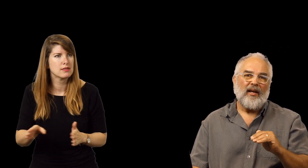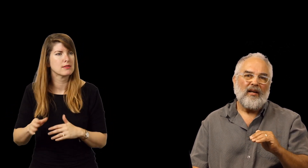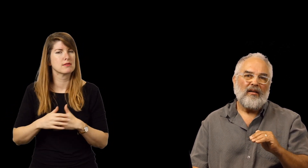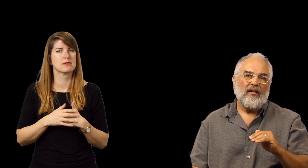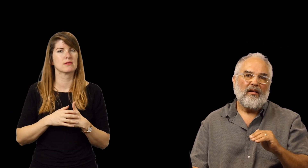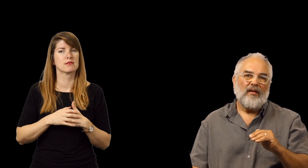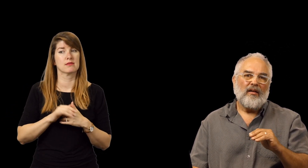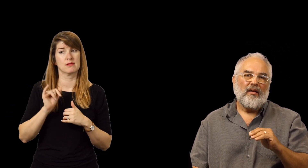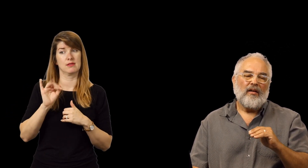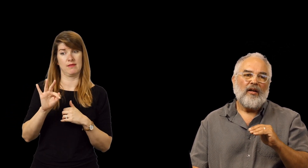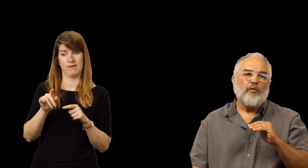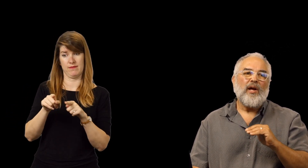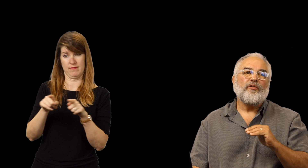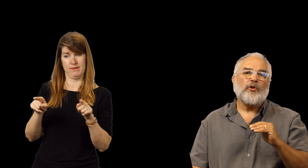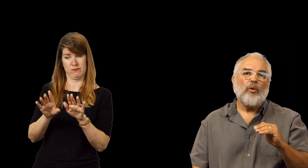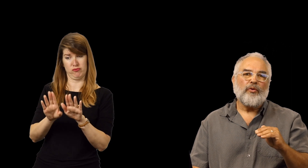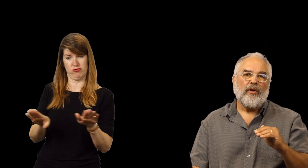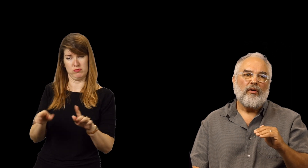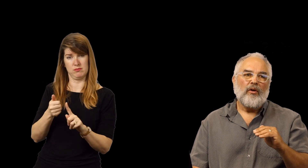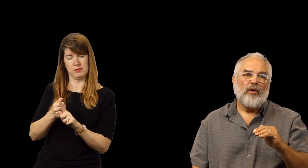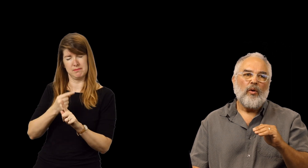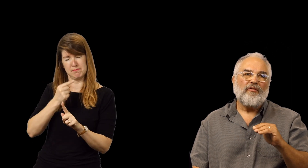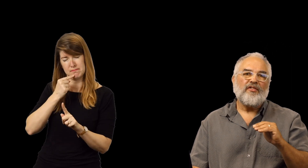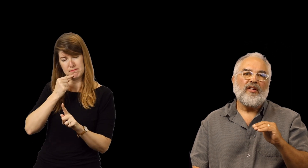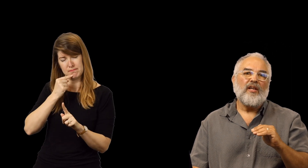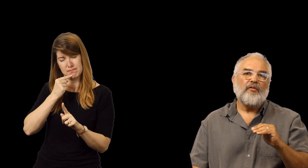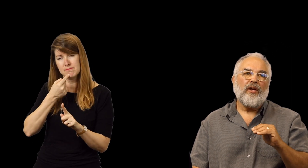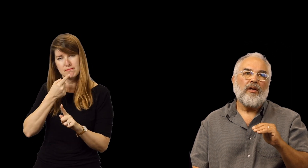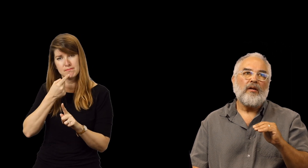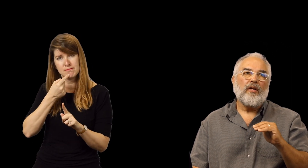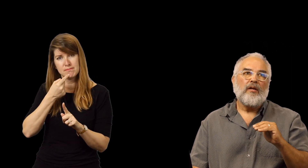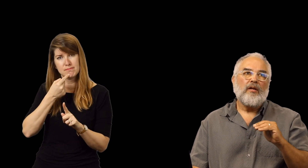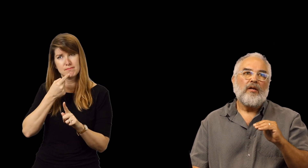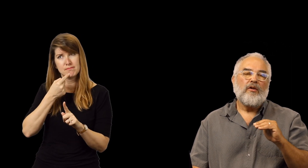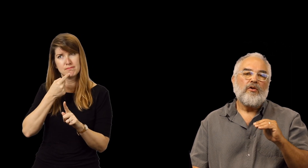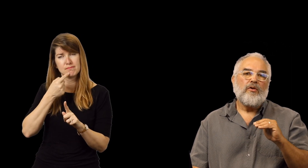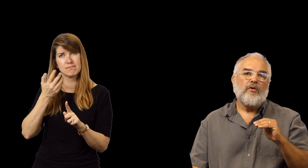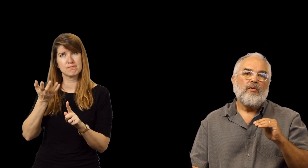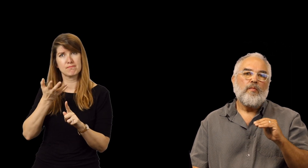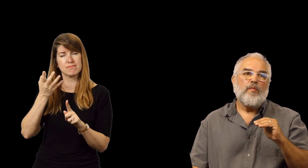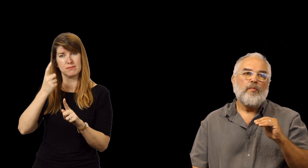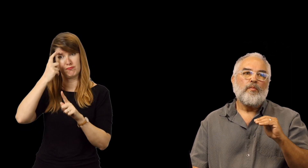and planning. If we have children who have significant